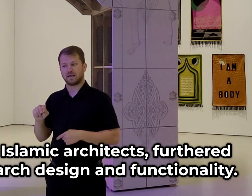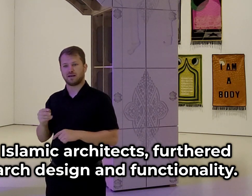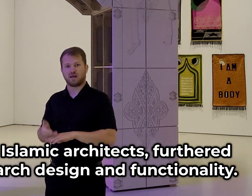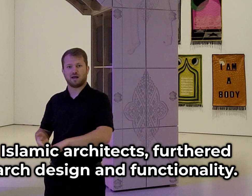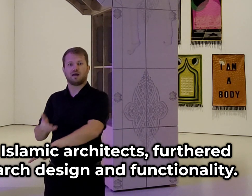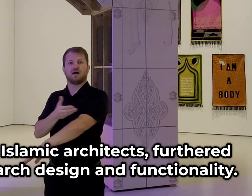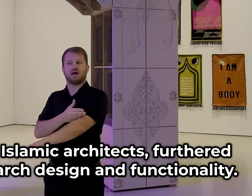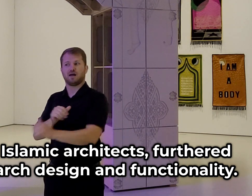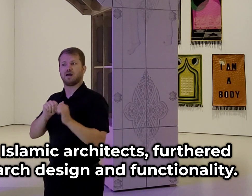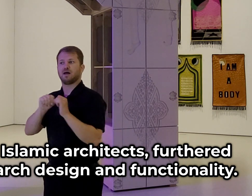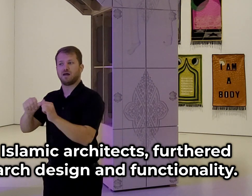functionality.